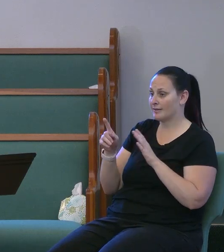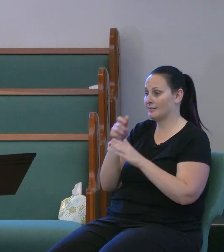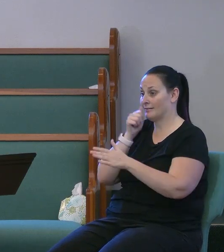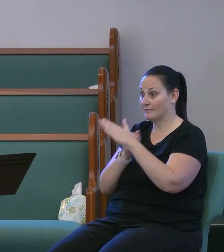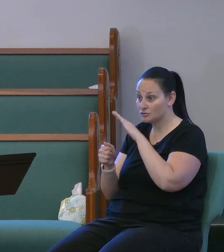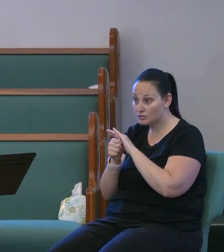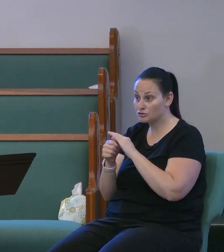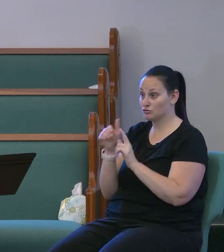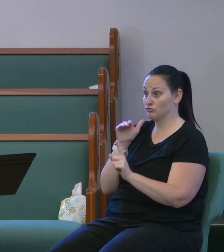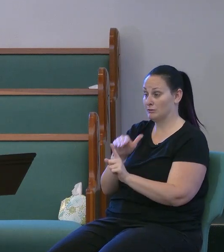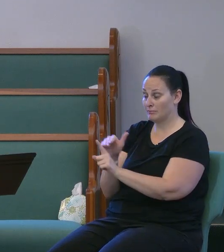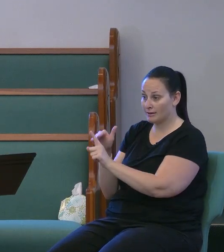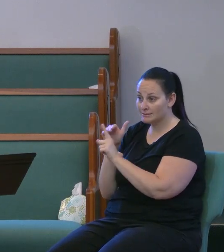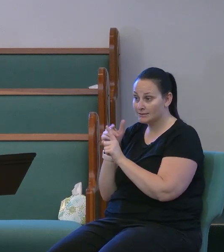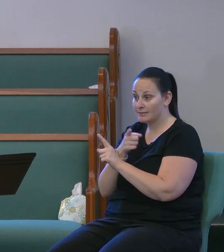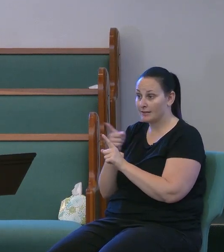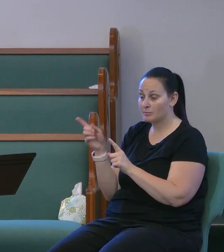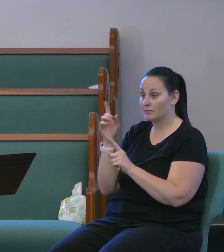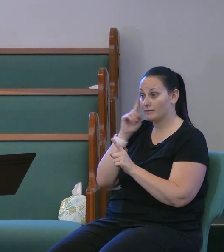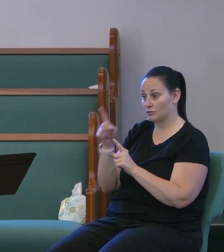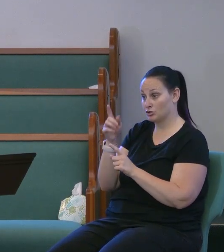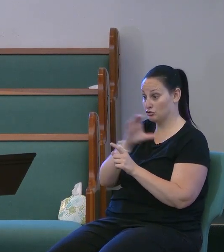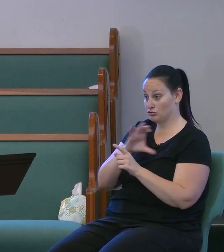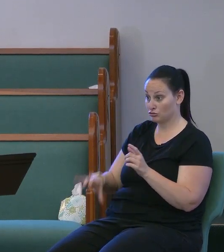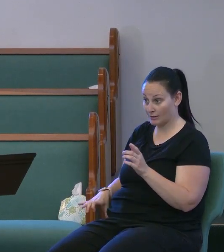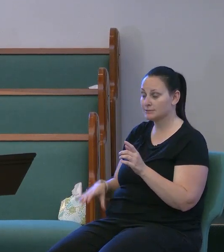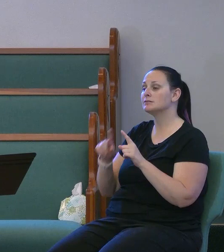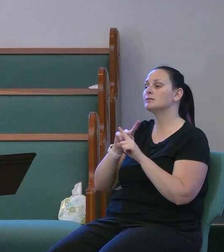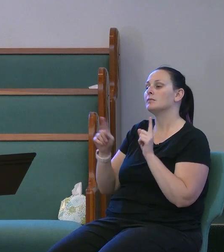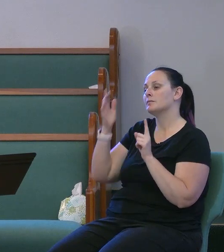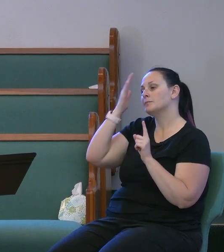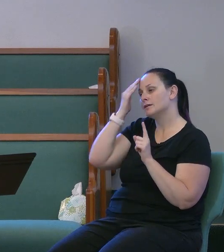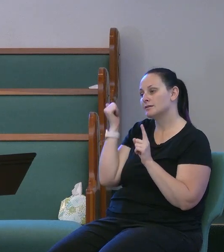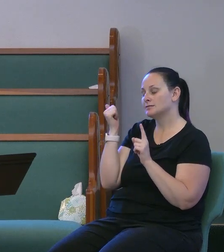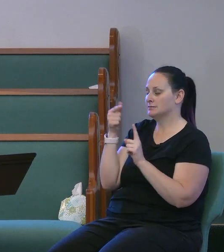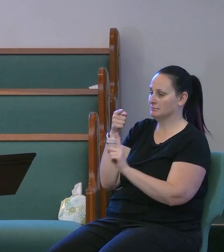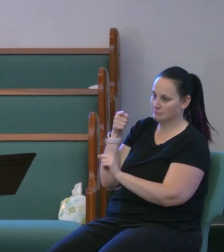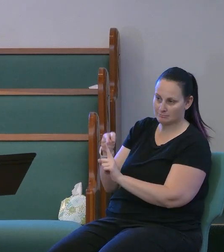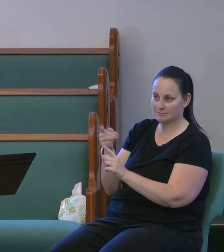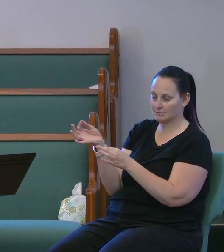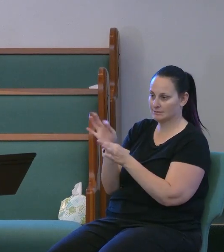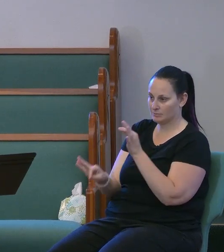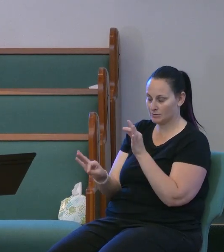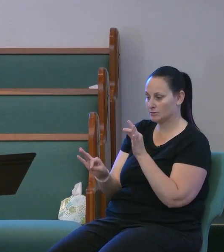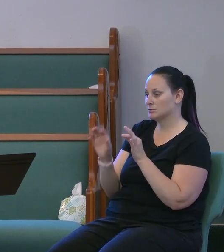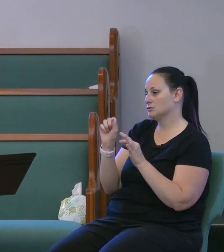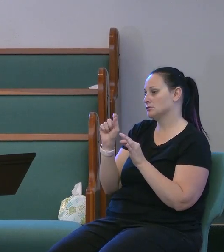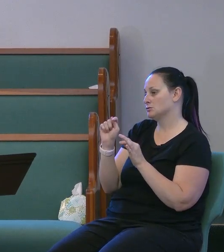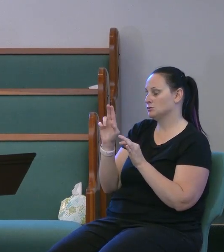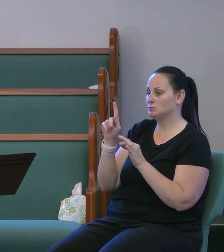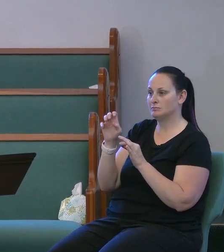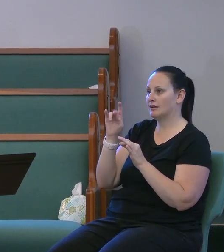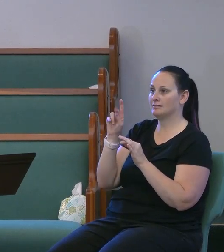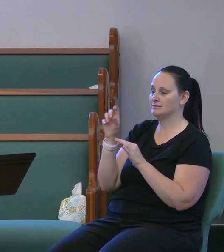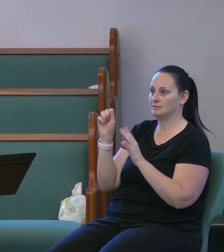shelter reminded them of Christ, but because, plain and simple, the stupendous fact,